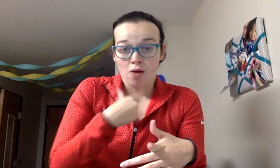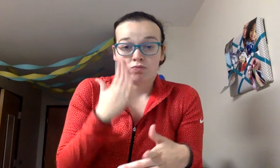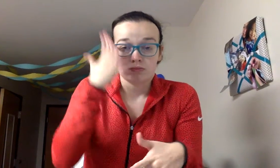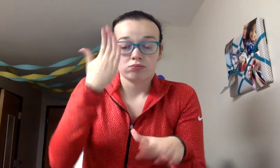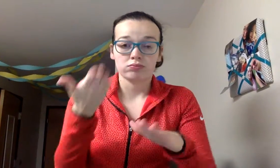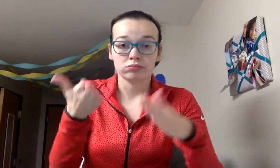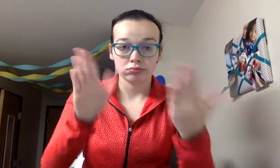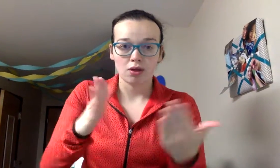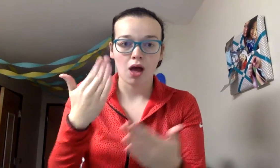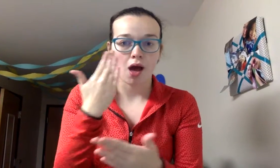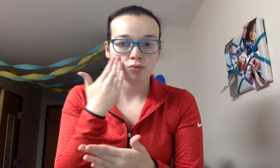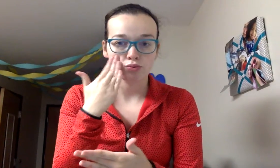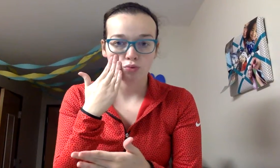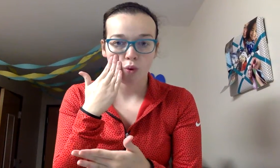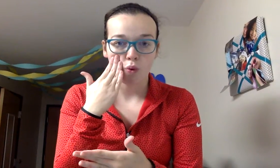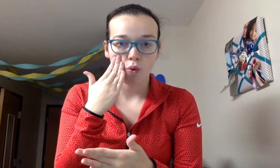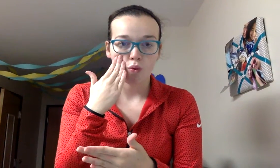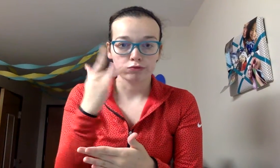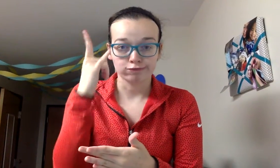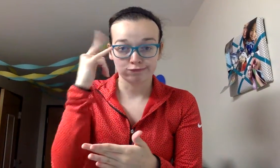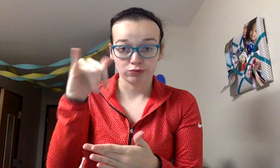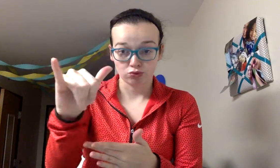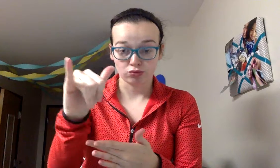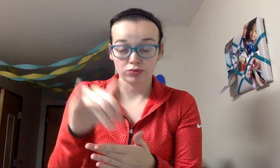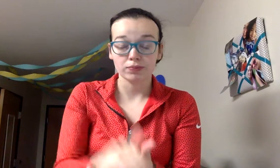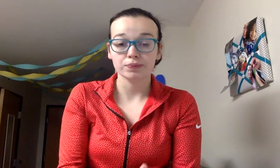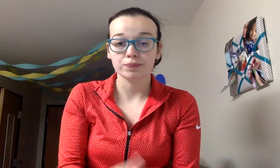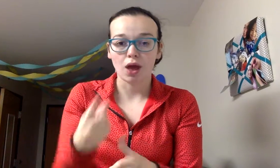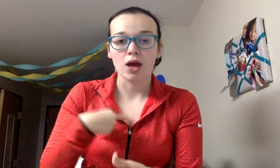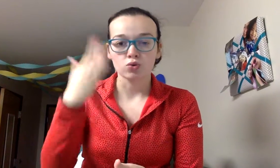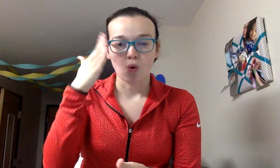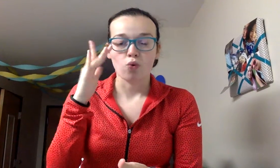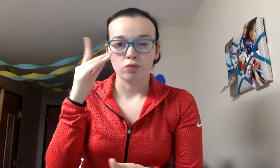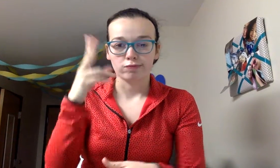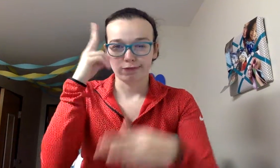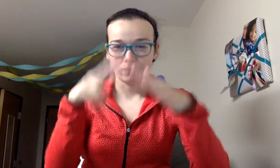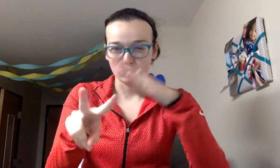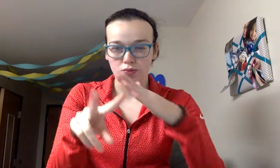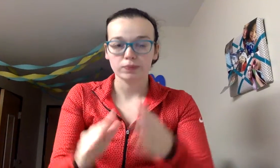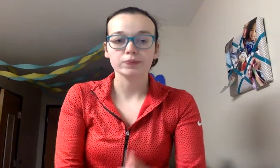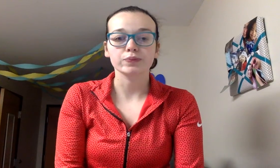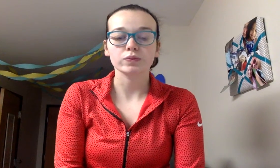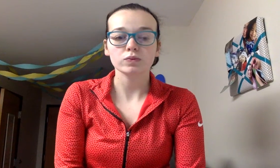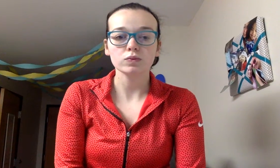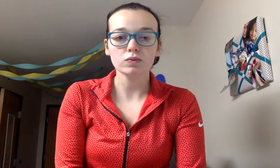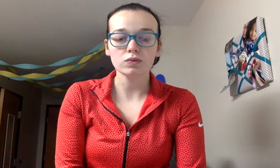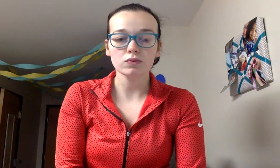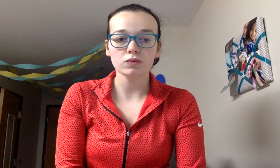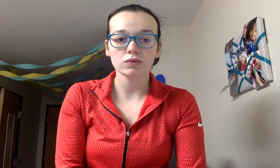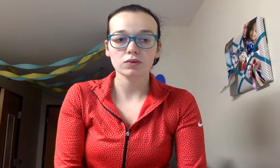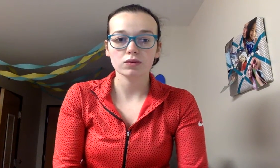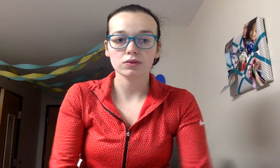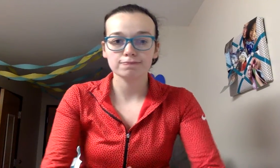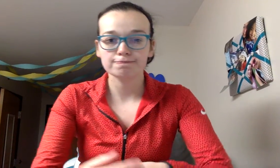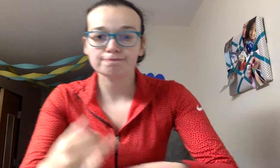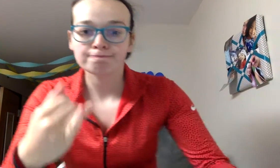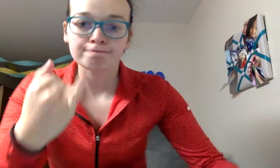end. And I can't control the cards I'm dealt, just how I play the hands. Now, if I'm not morose enough for you, I'm sorry